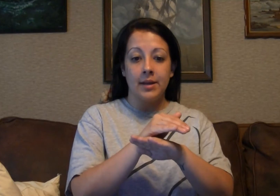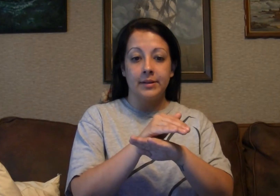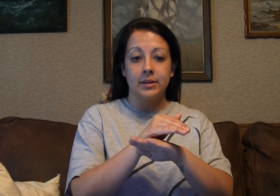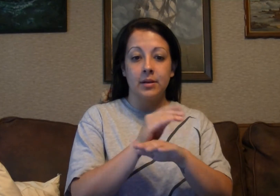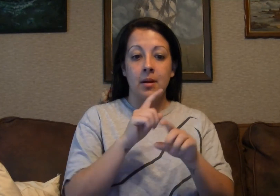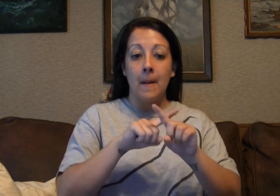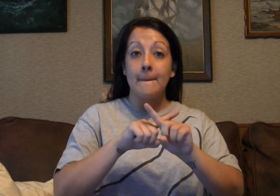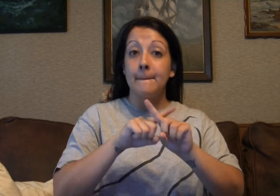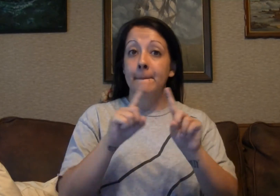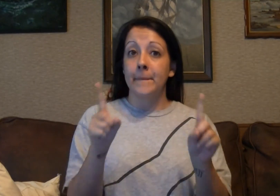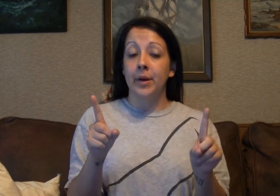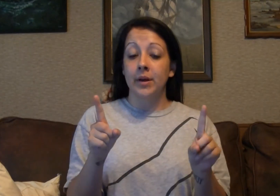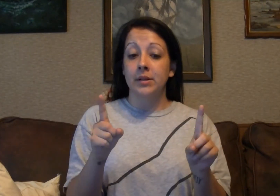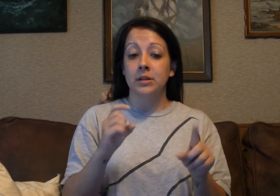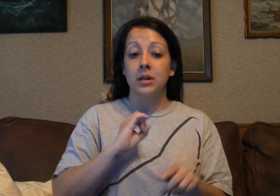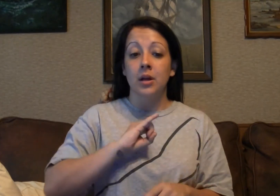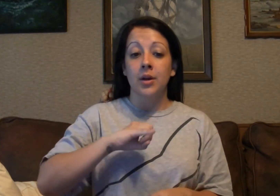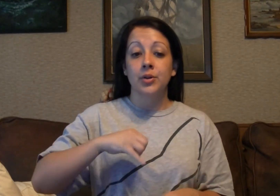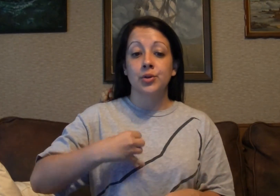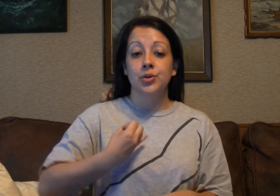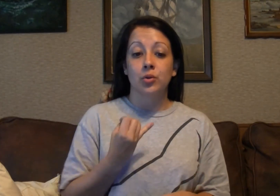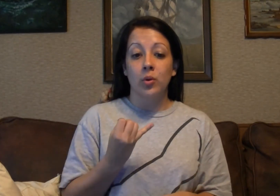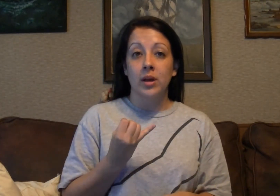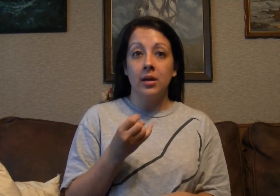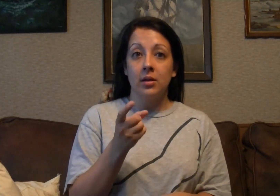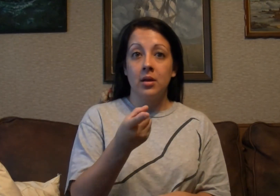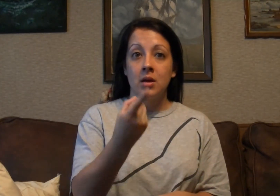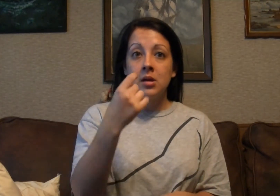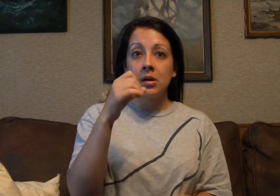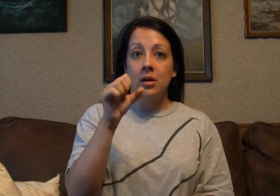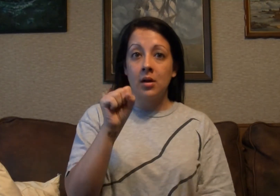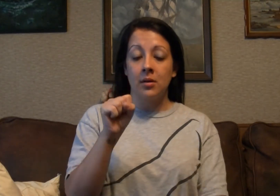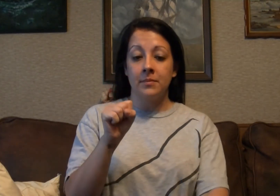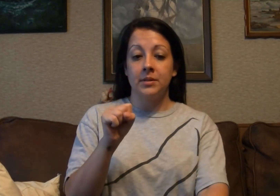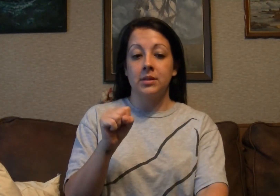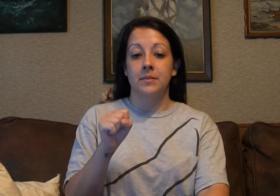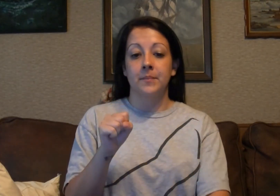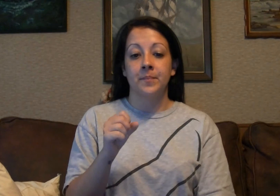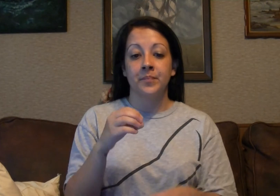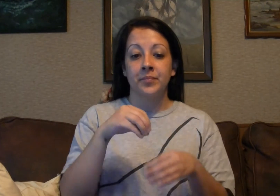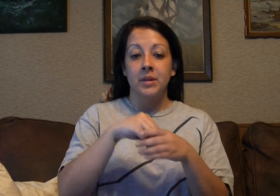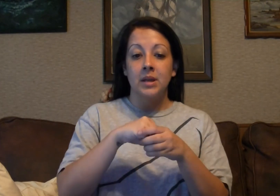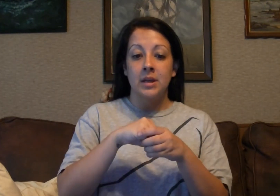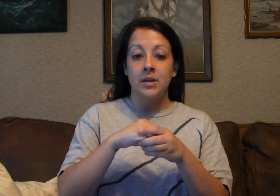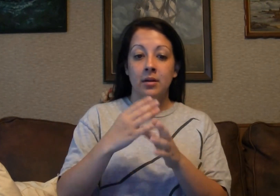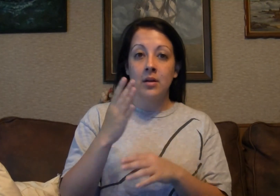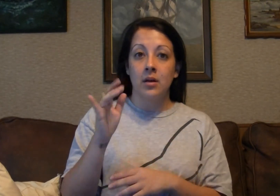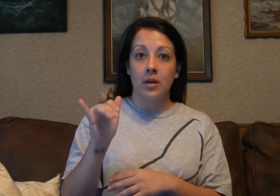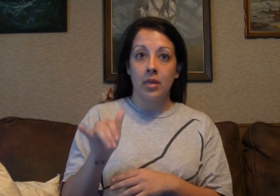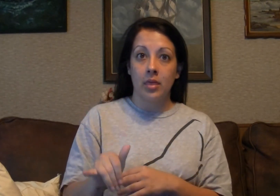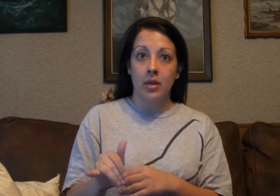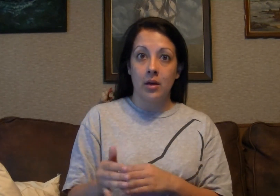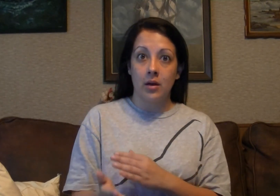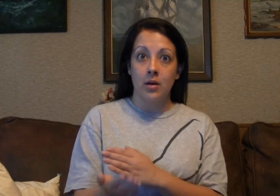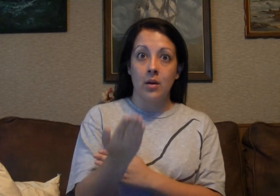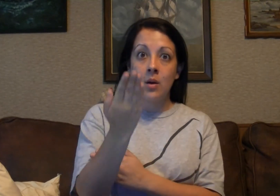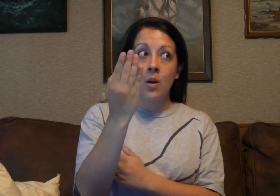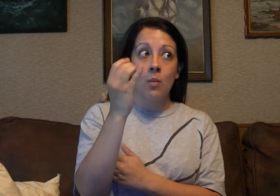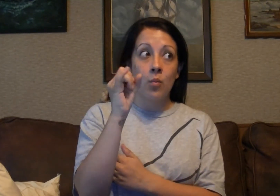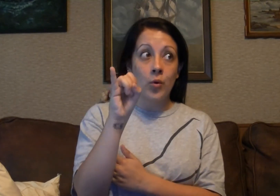night, but joy comes in the